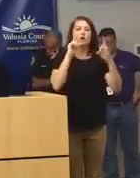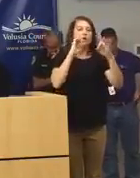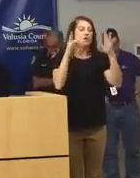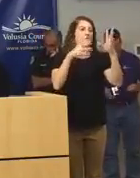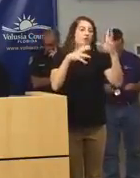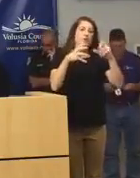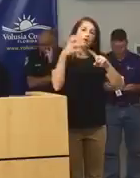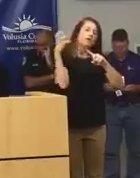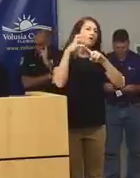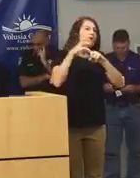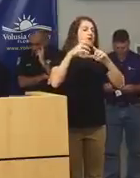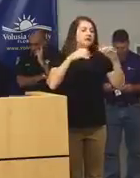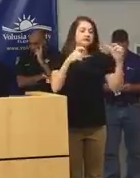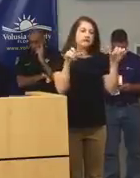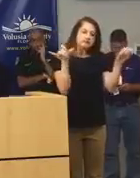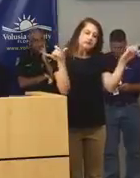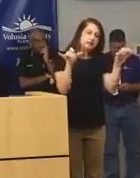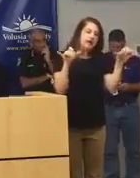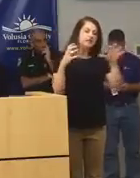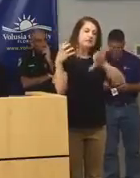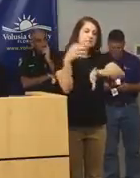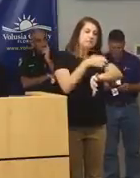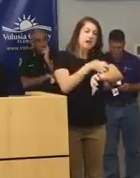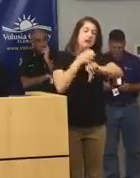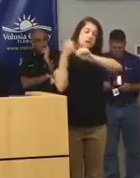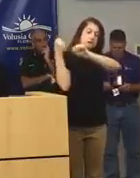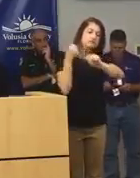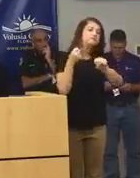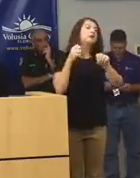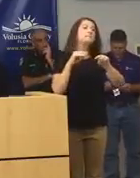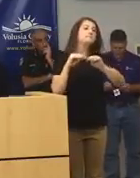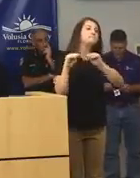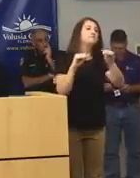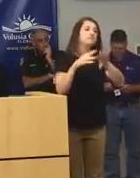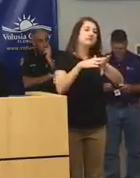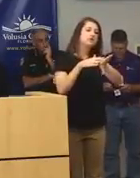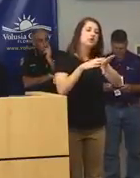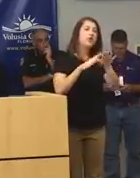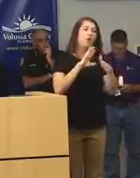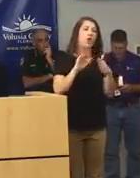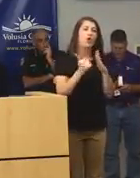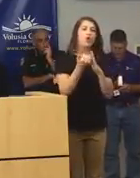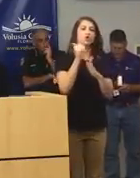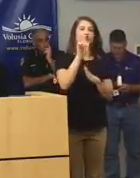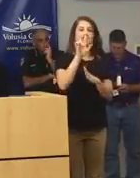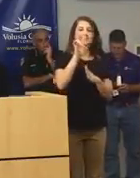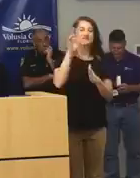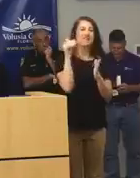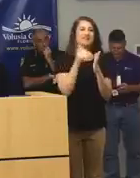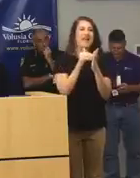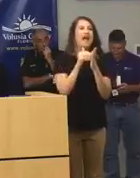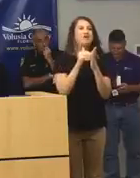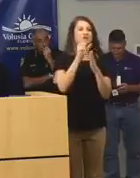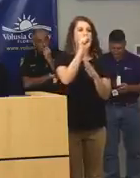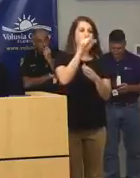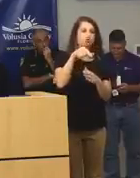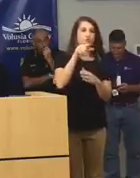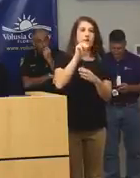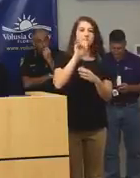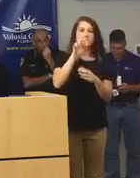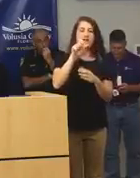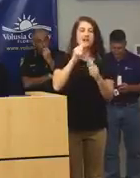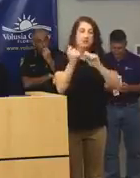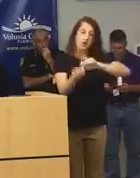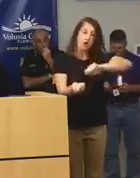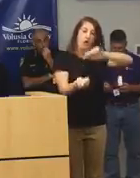its size, its destructive power, and slow movement. All 27,000 square miles and 35